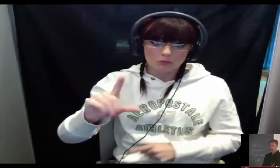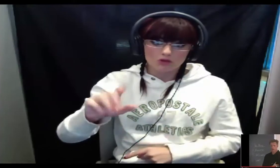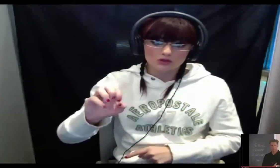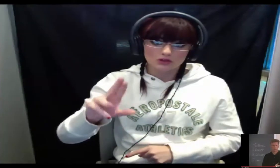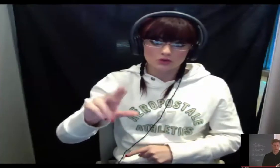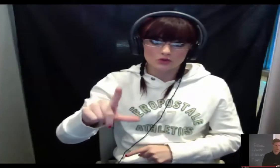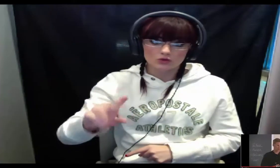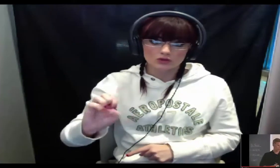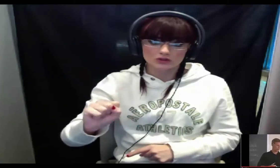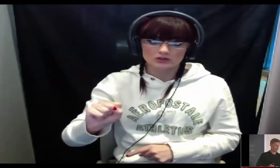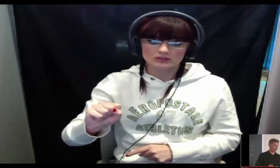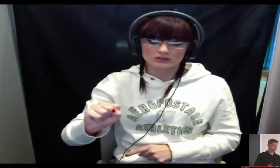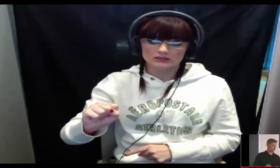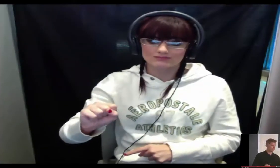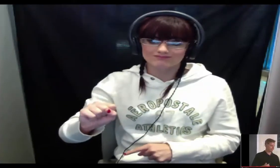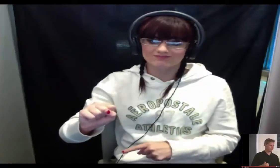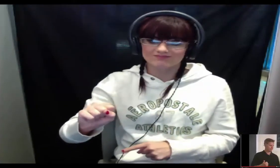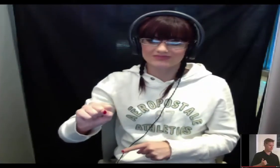Example is this.